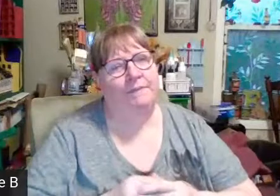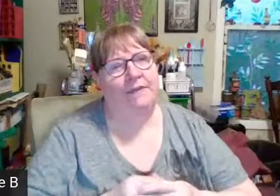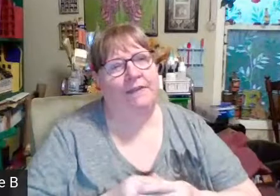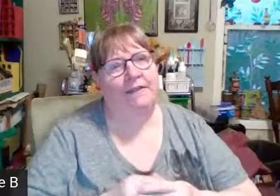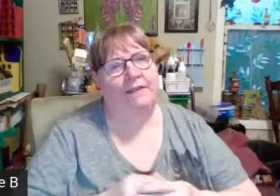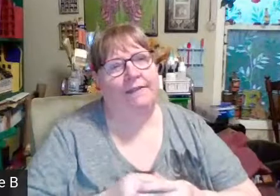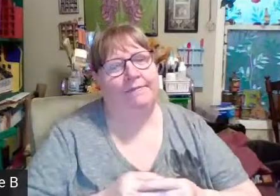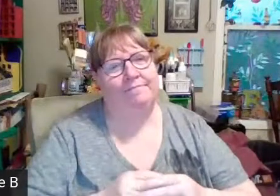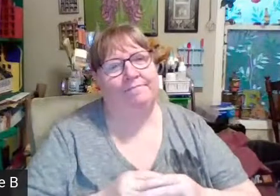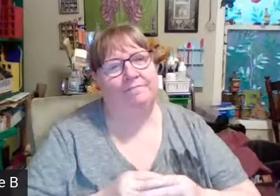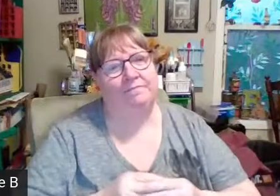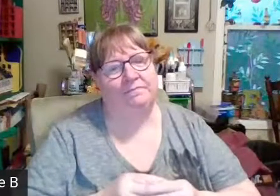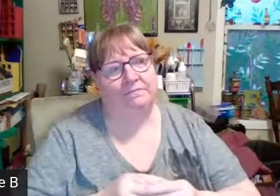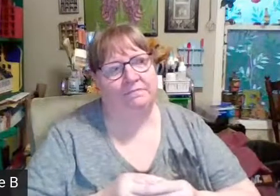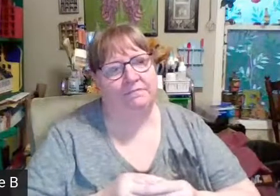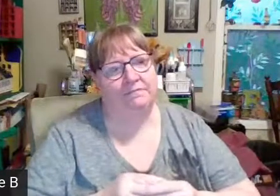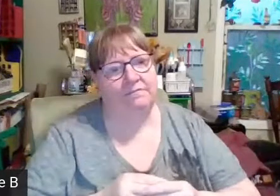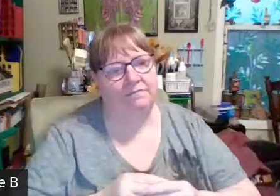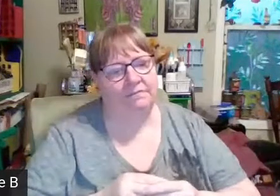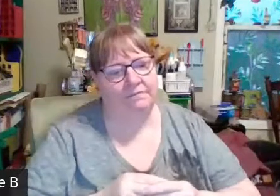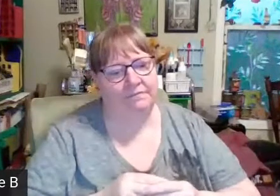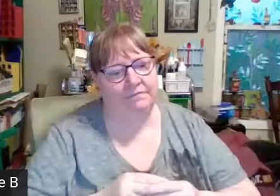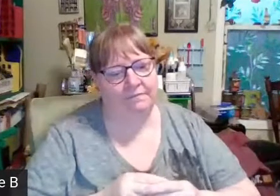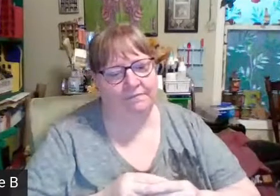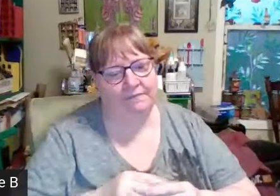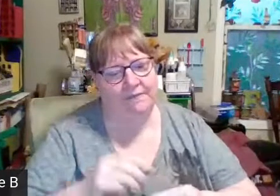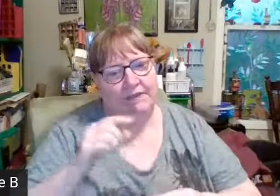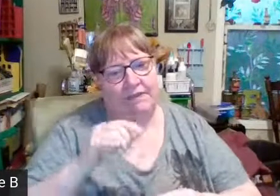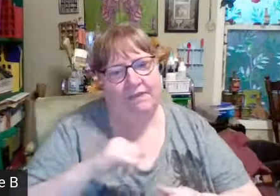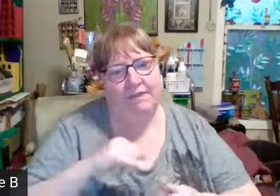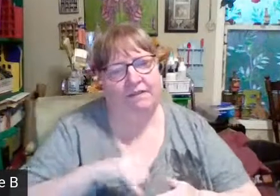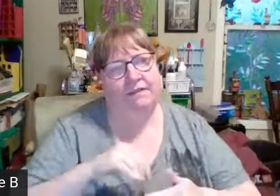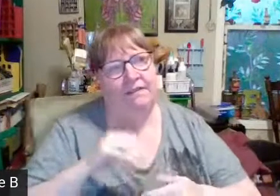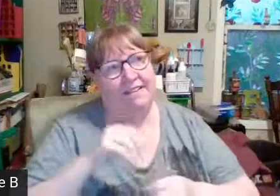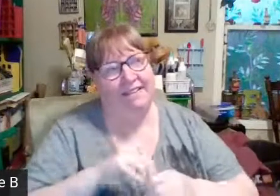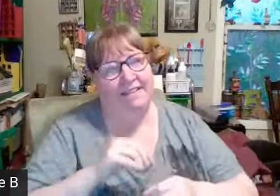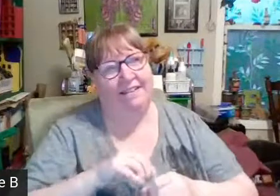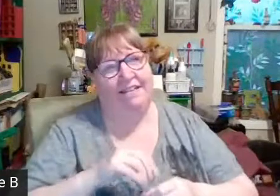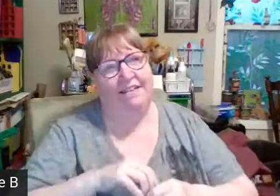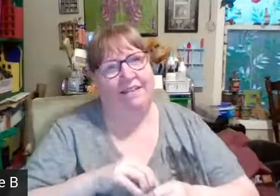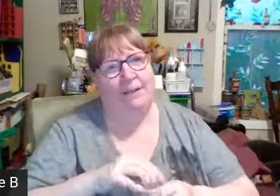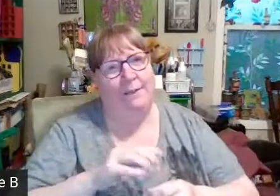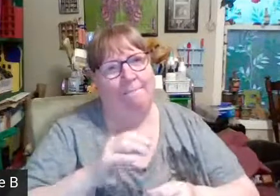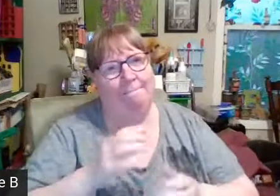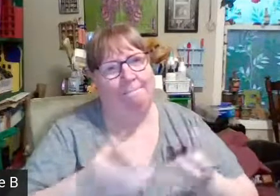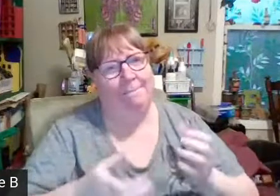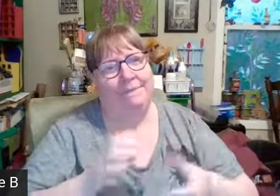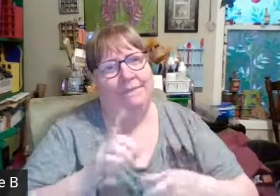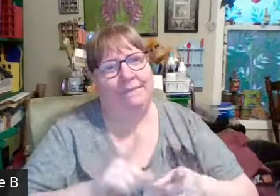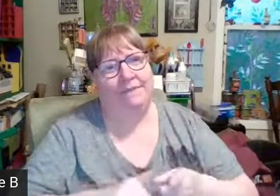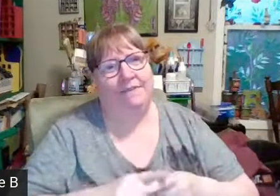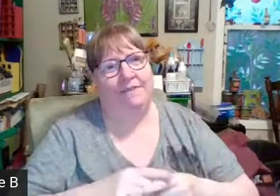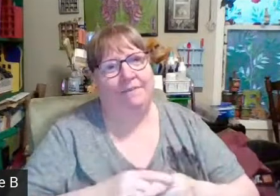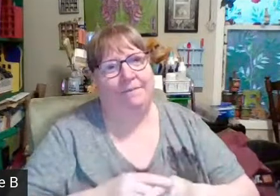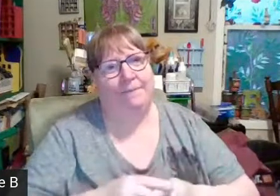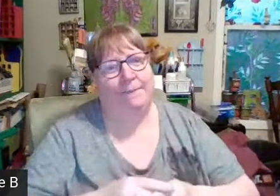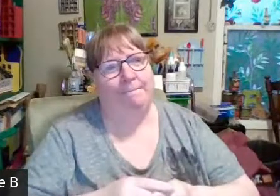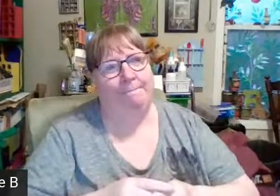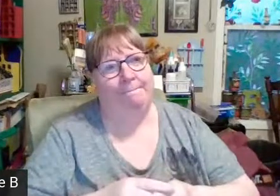them, so then I get them in my photographs. But if you send me changes that way, I may not always get to